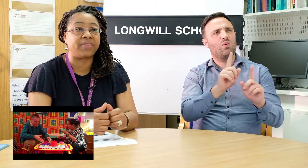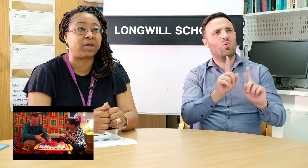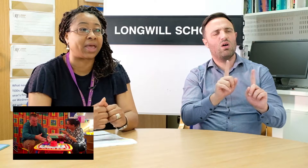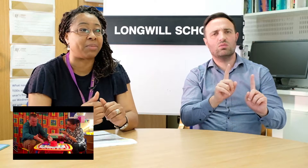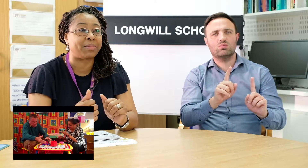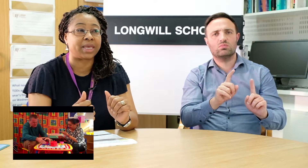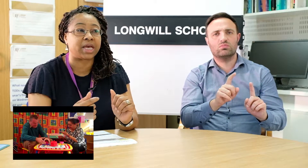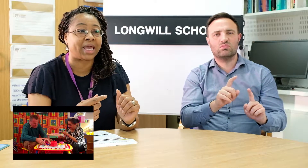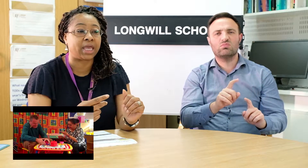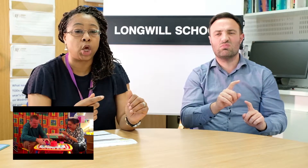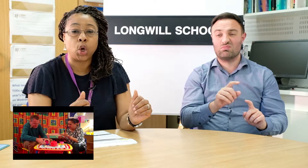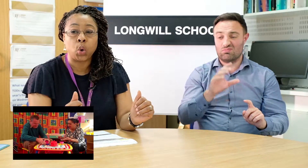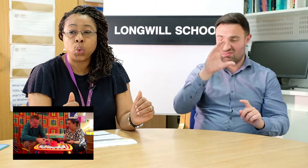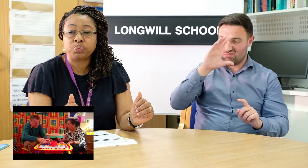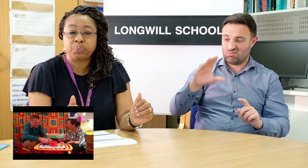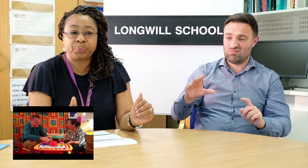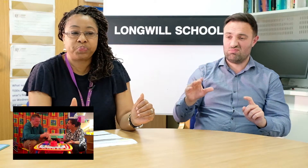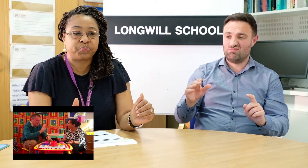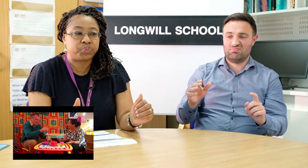on? And they'll get maybe a